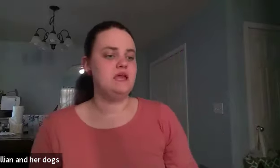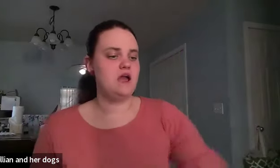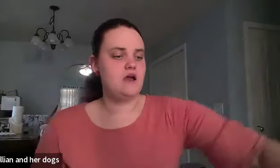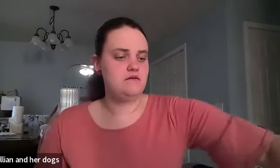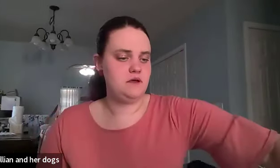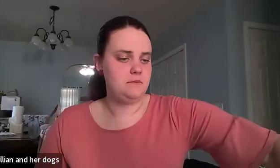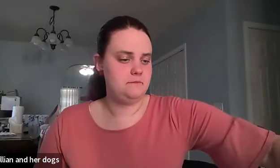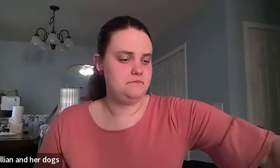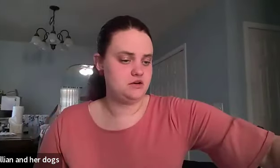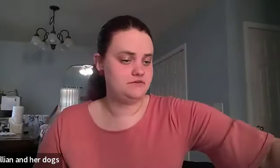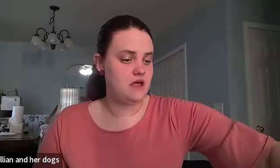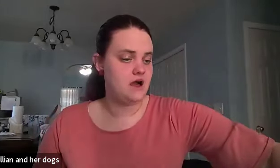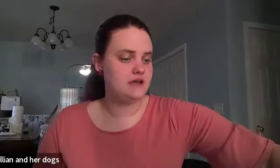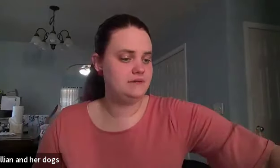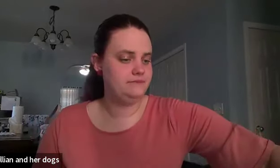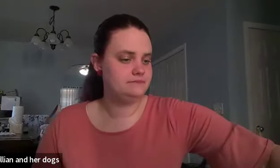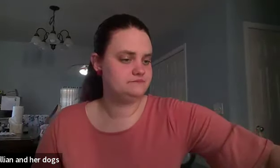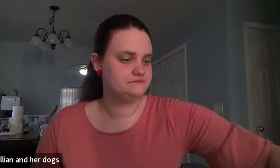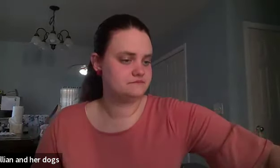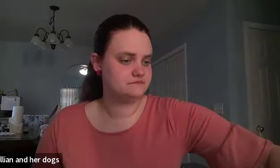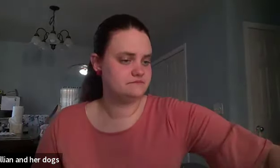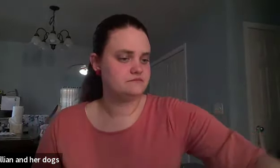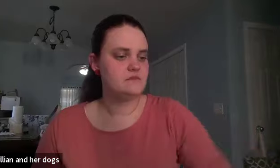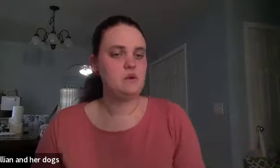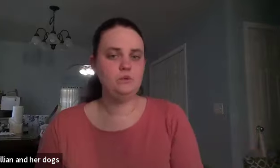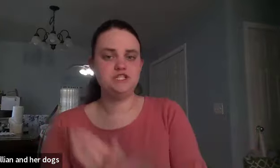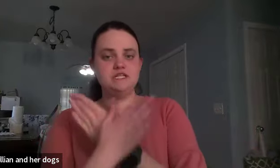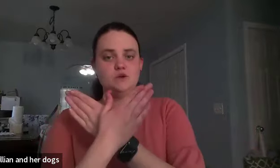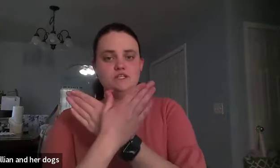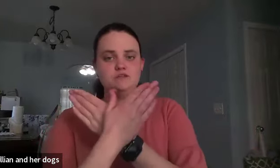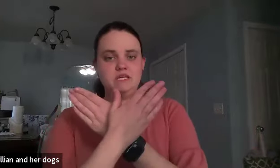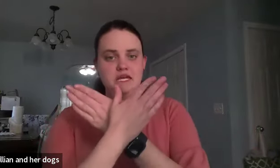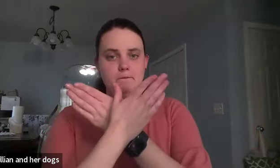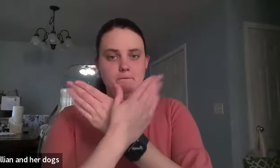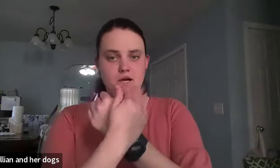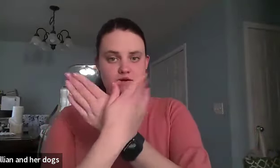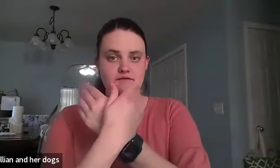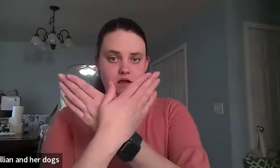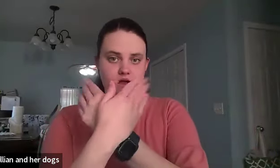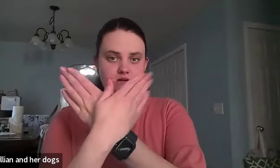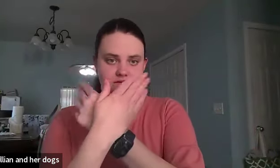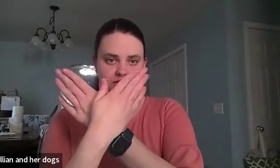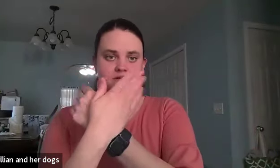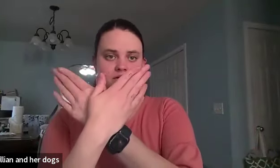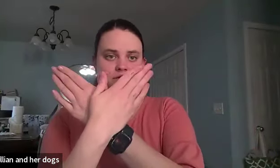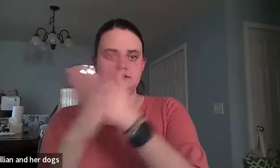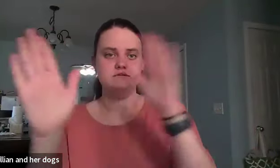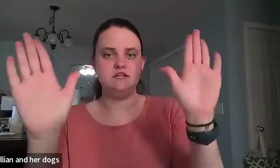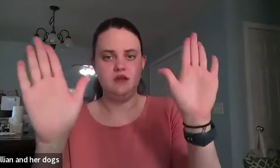we have butterfly, which is going to be butterfly. So it's like you